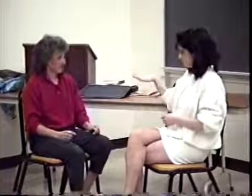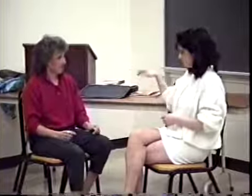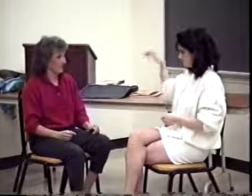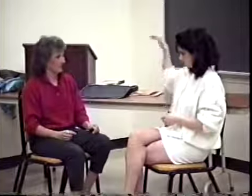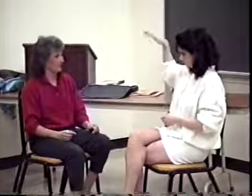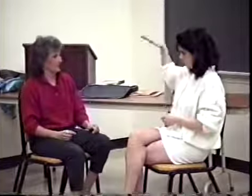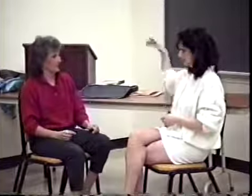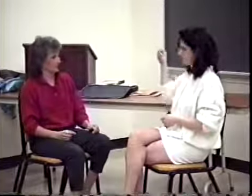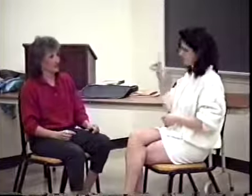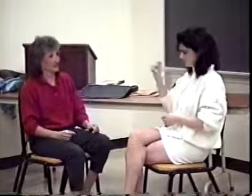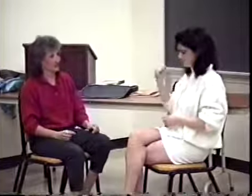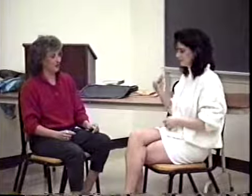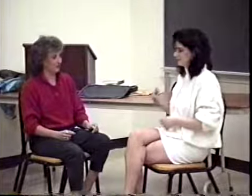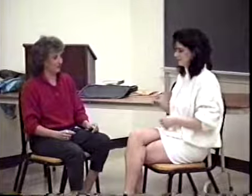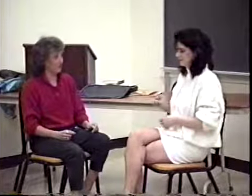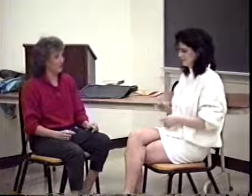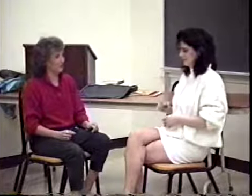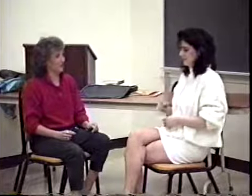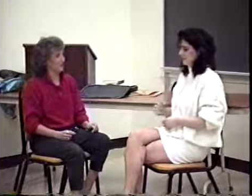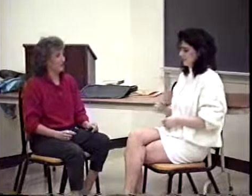My sons, they're 2 sons.